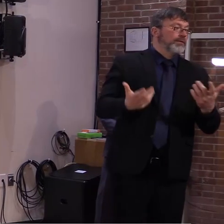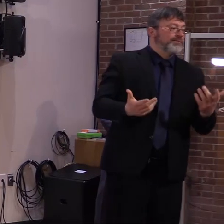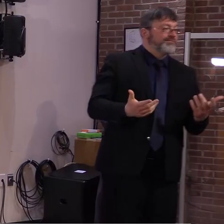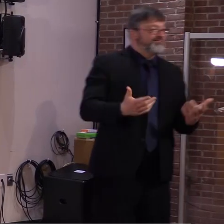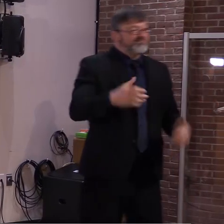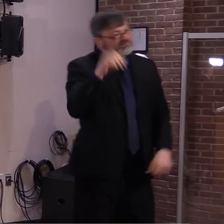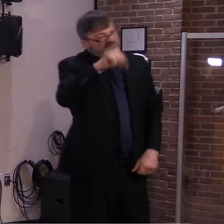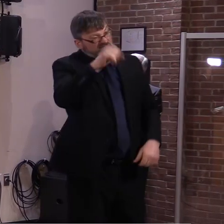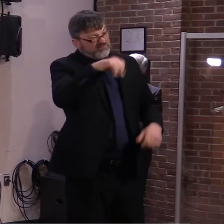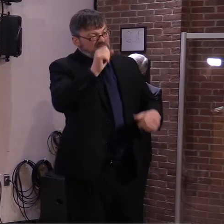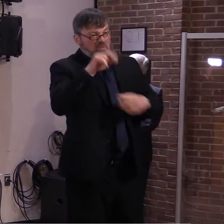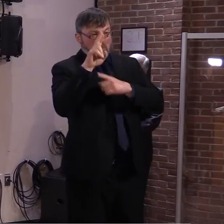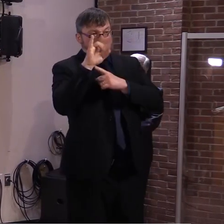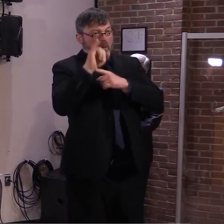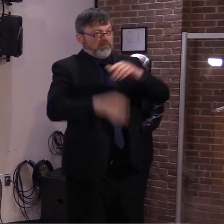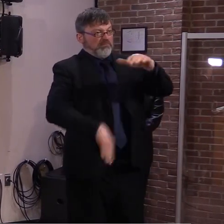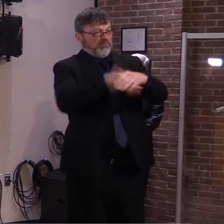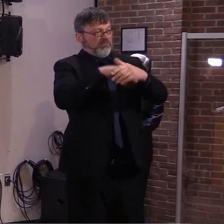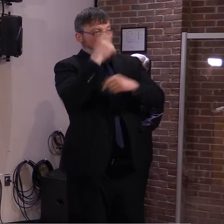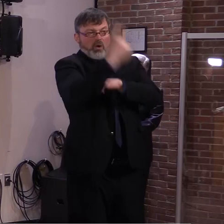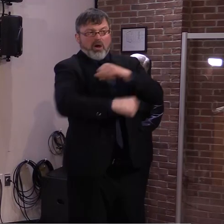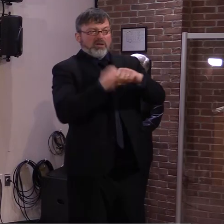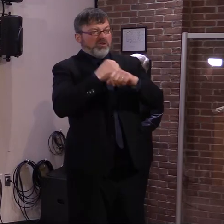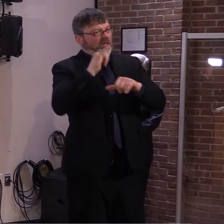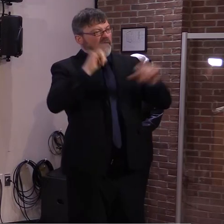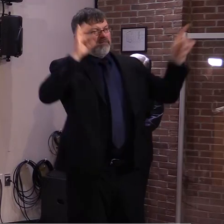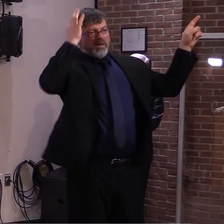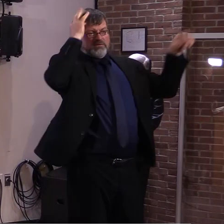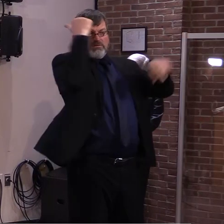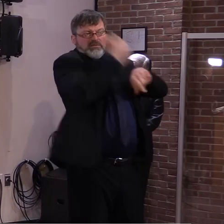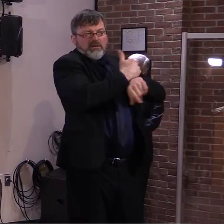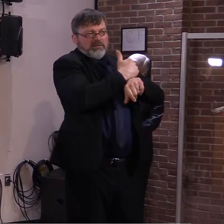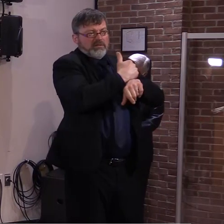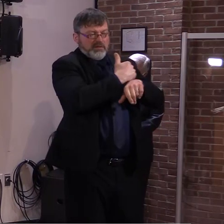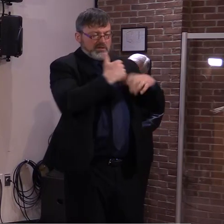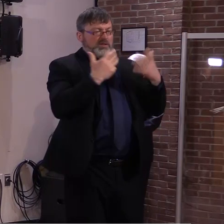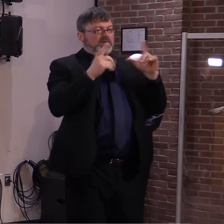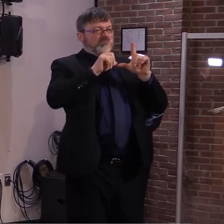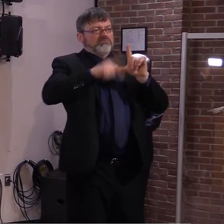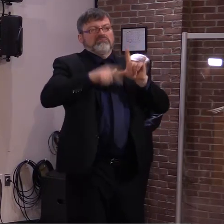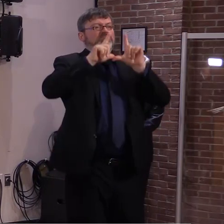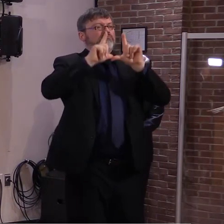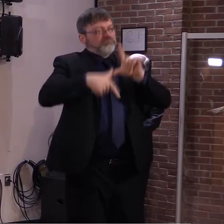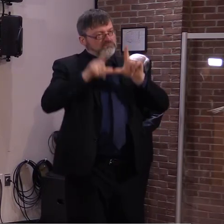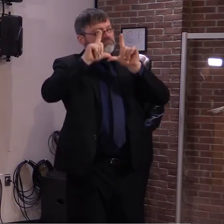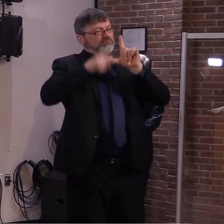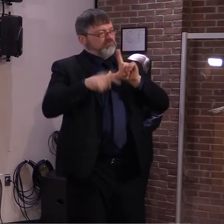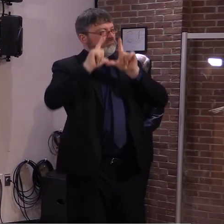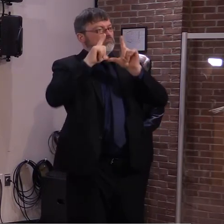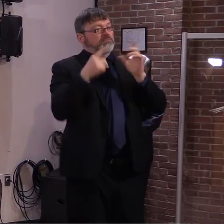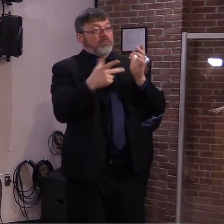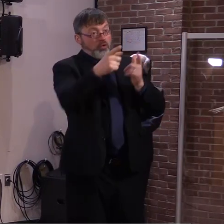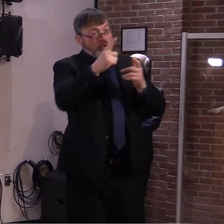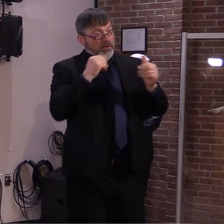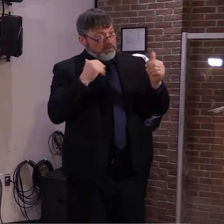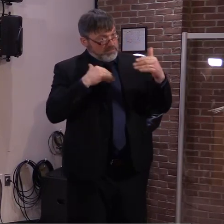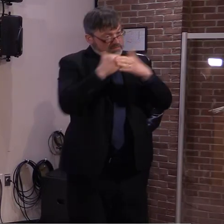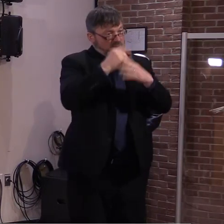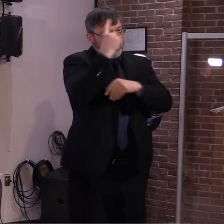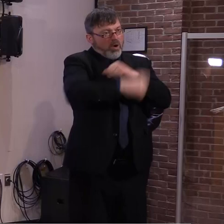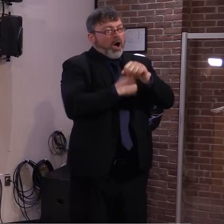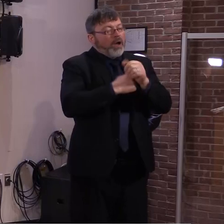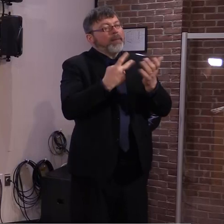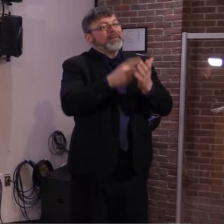must redetermine their eligibility based on prior wages and various compliance within the program.